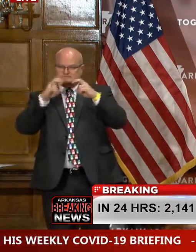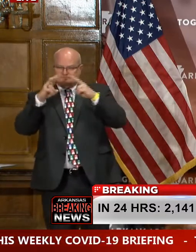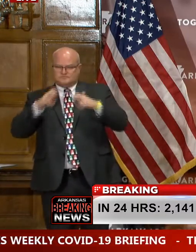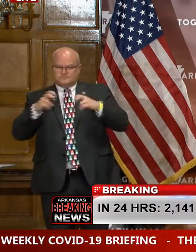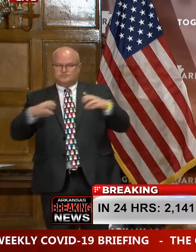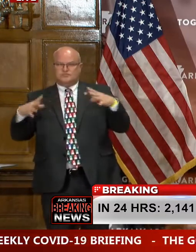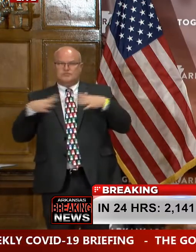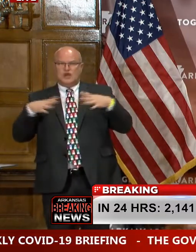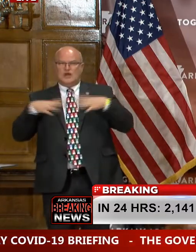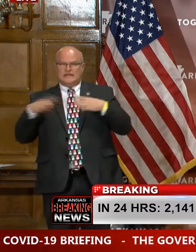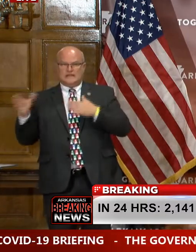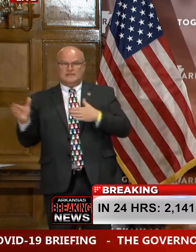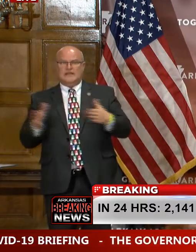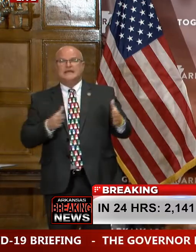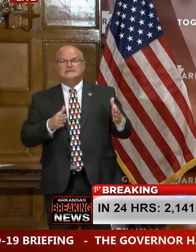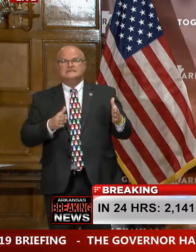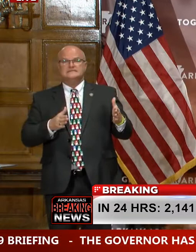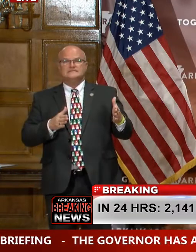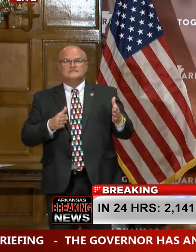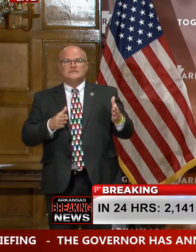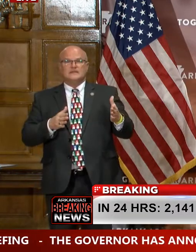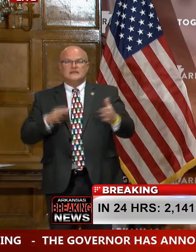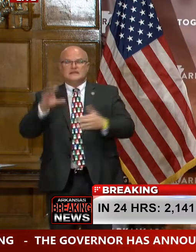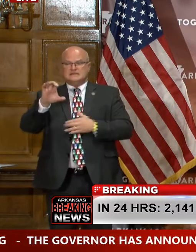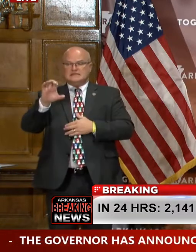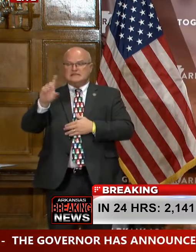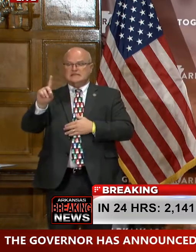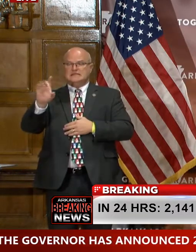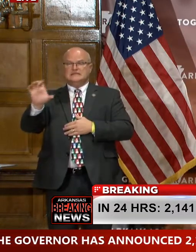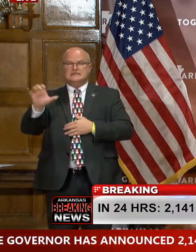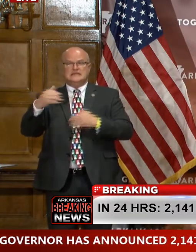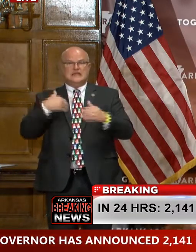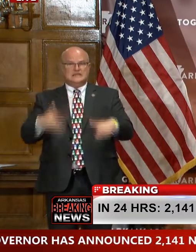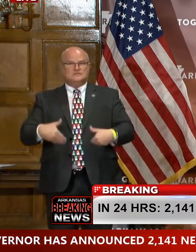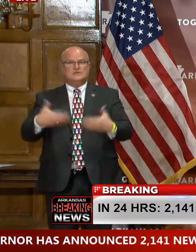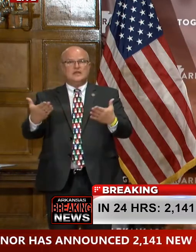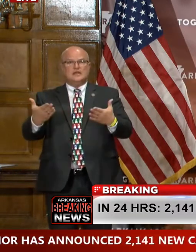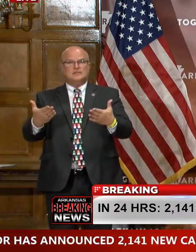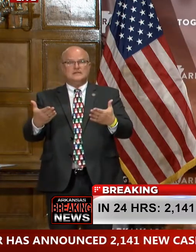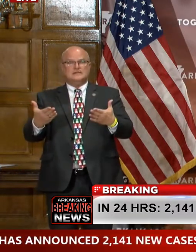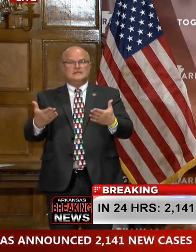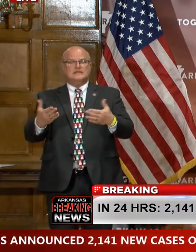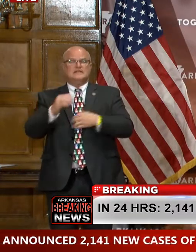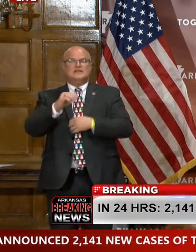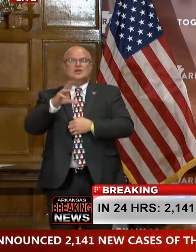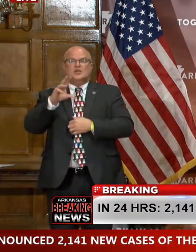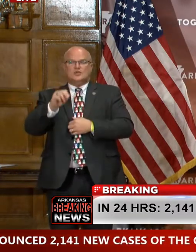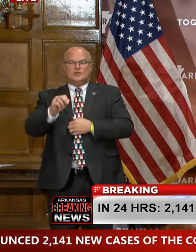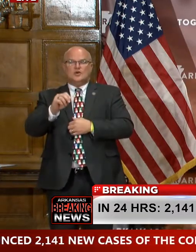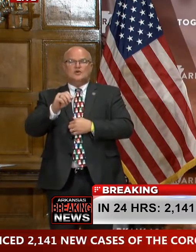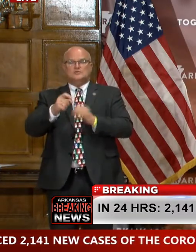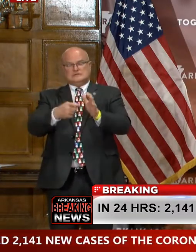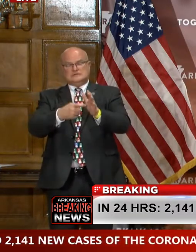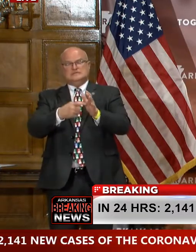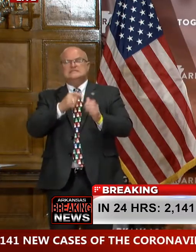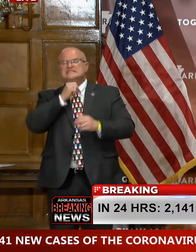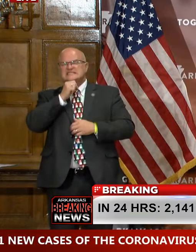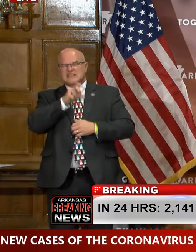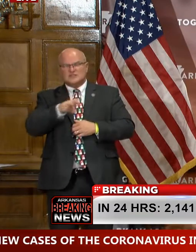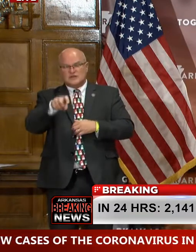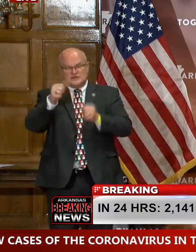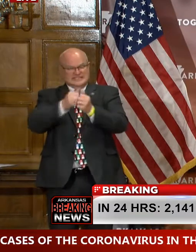plans this year. The CDC has recommended no non-essential travel, even within the